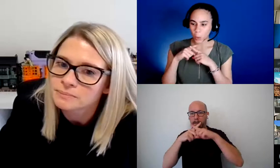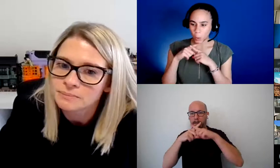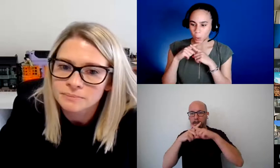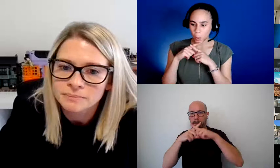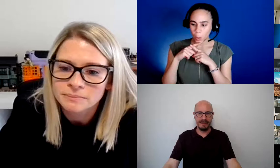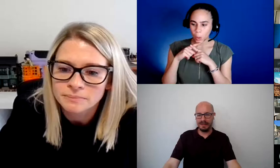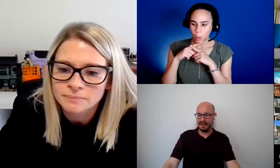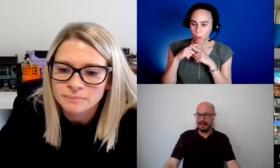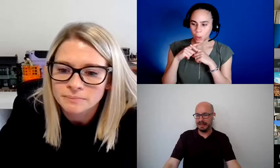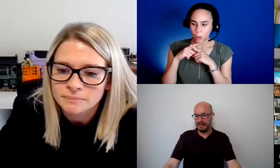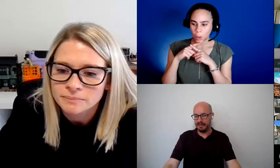Thank you.